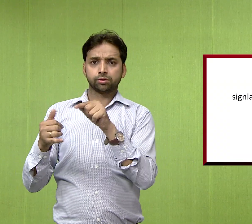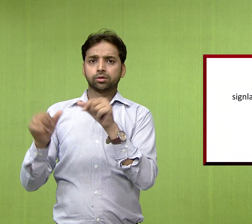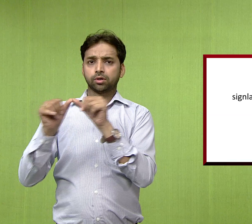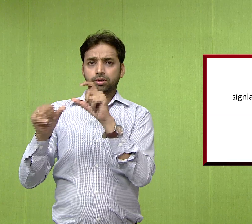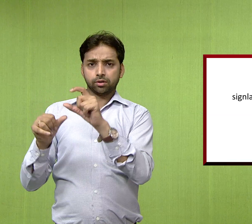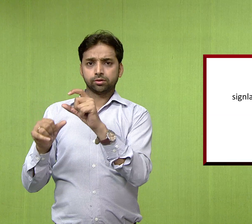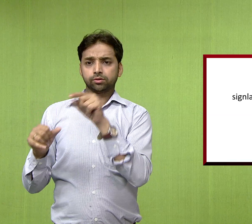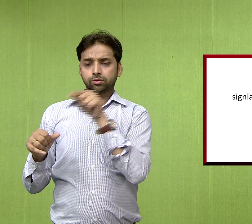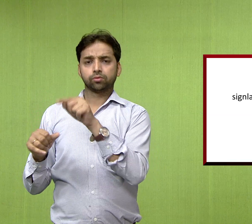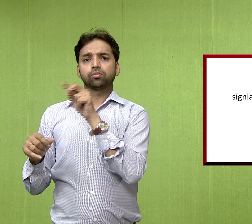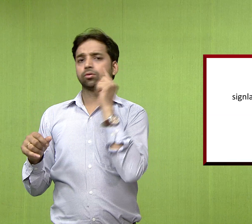signlanguage@nios.ac.in.